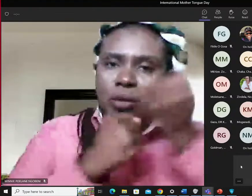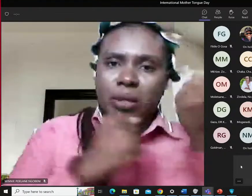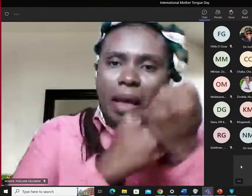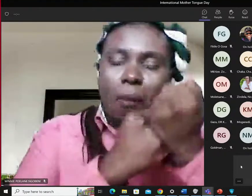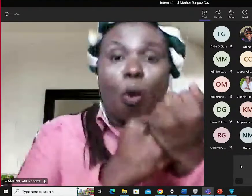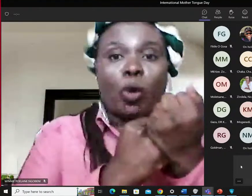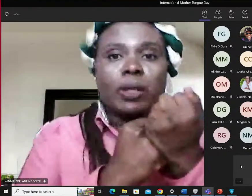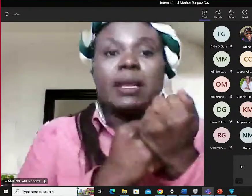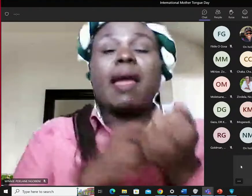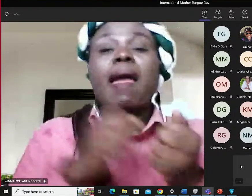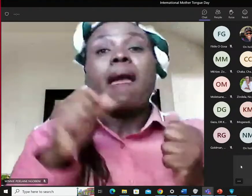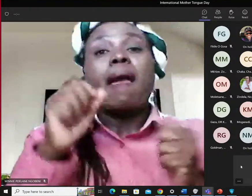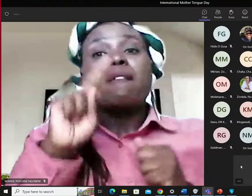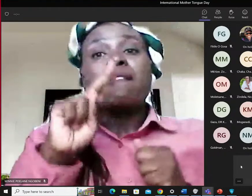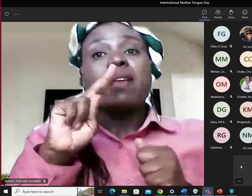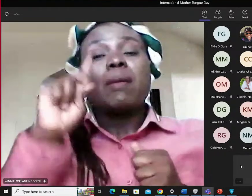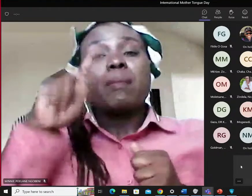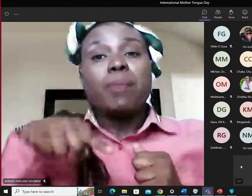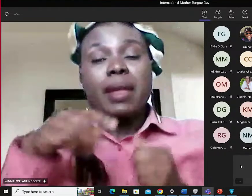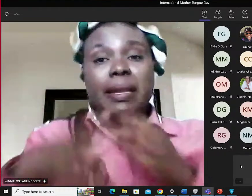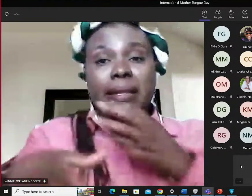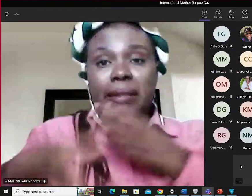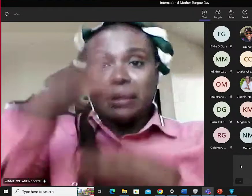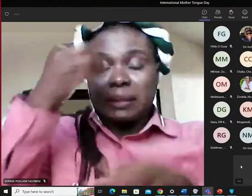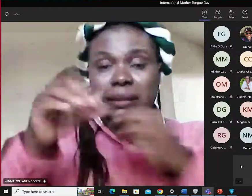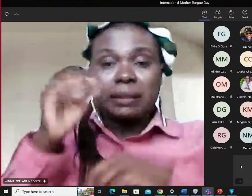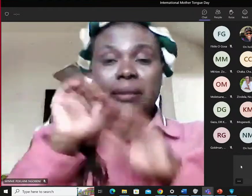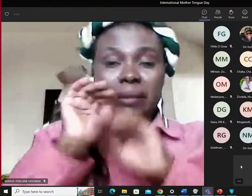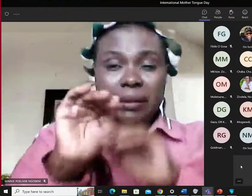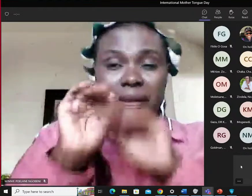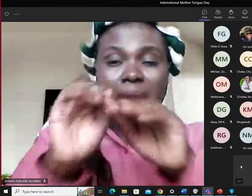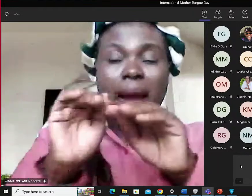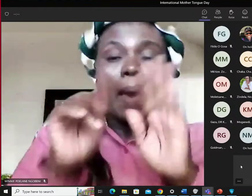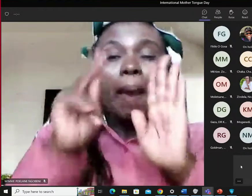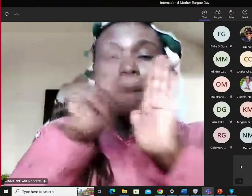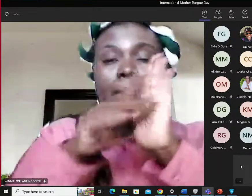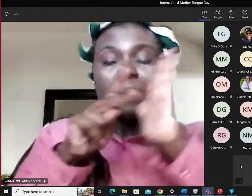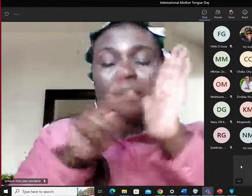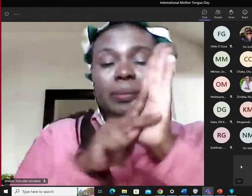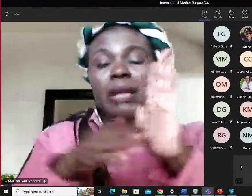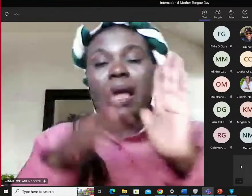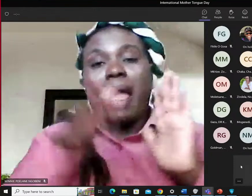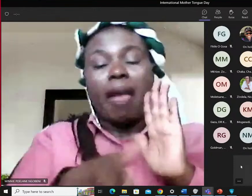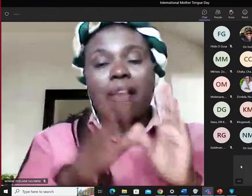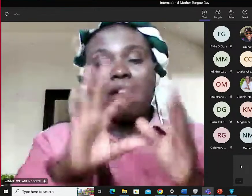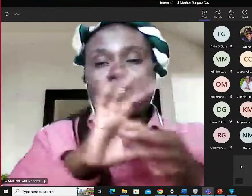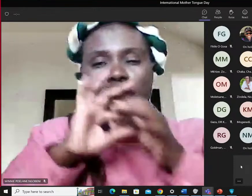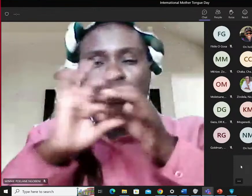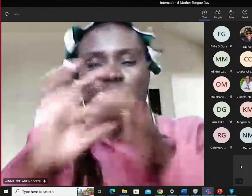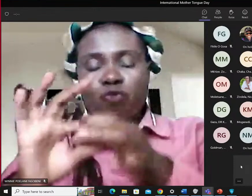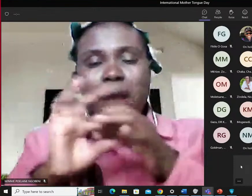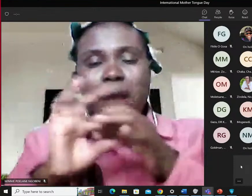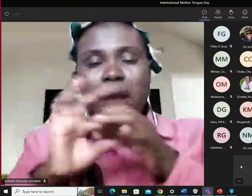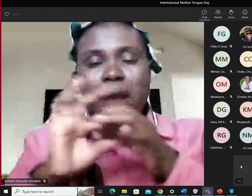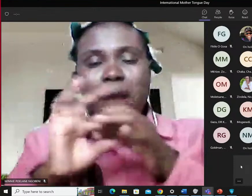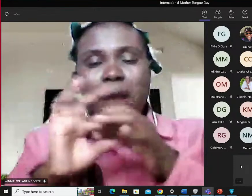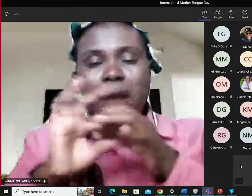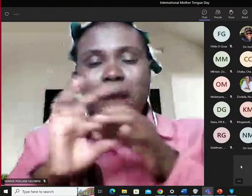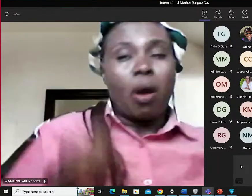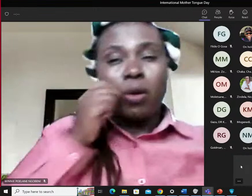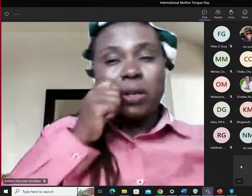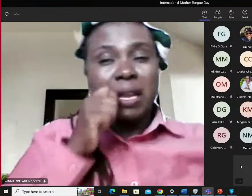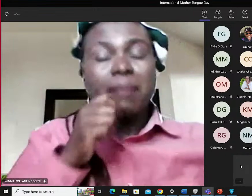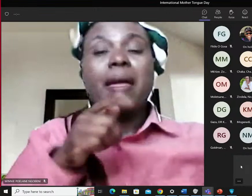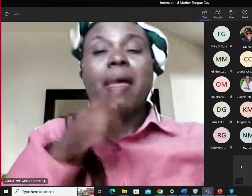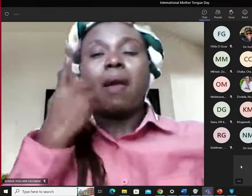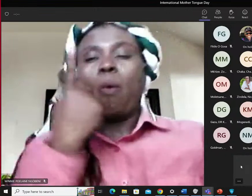Teaching and Learning, is the policy custodian. She or he is the one who must